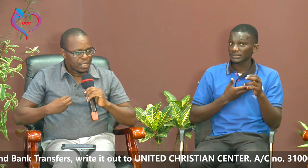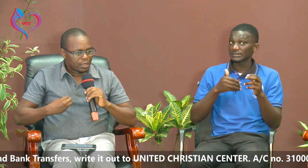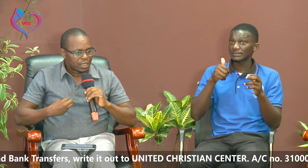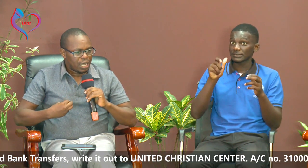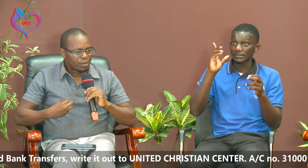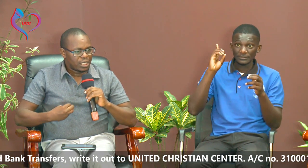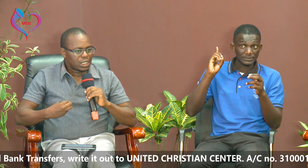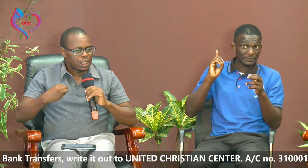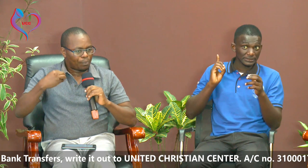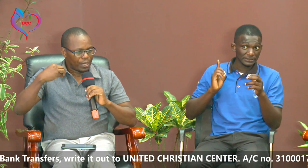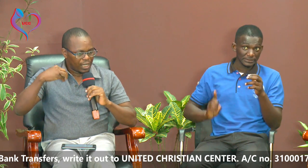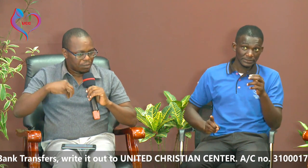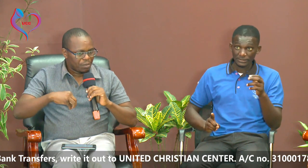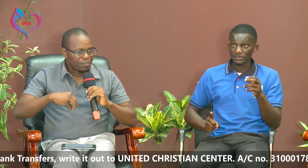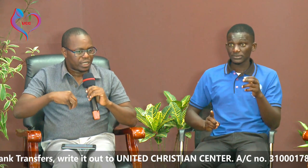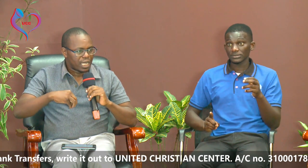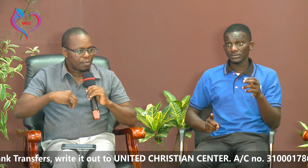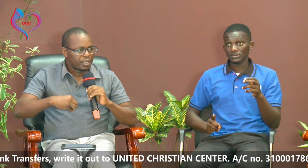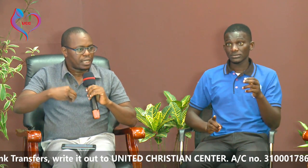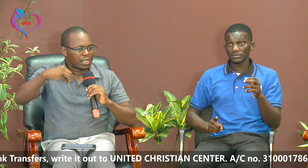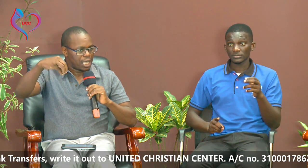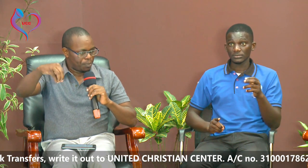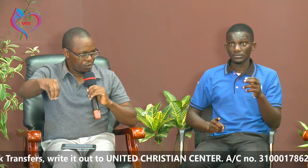discipline. Chigambo discipline. Mwemuve chigambo disciple.